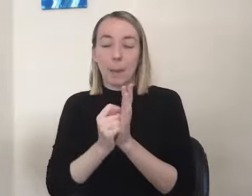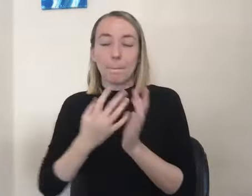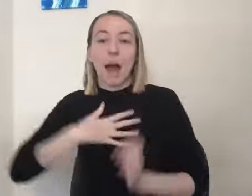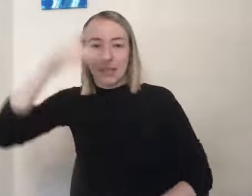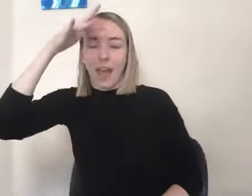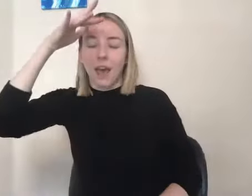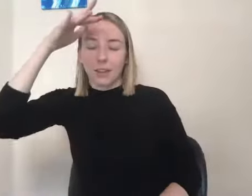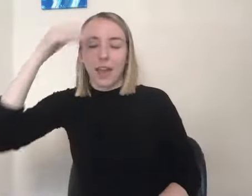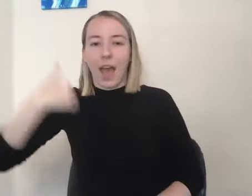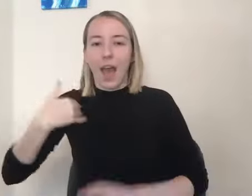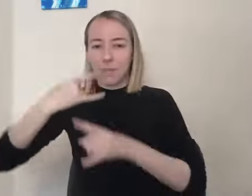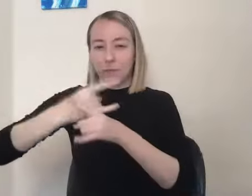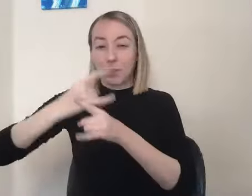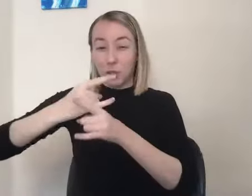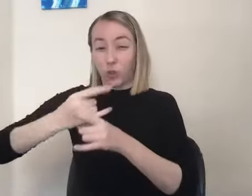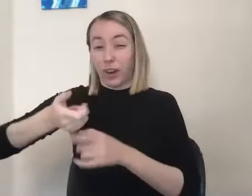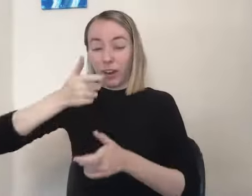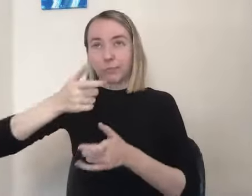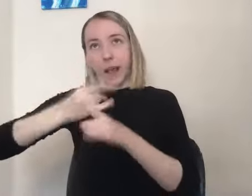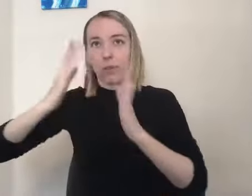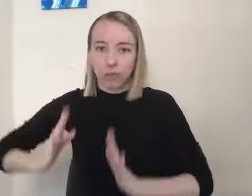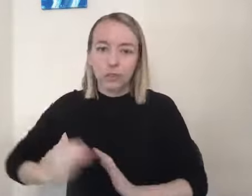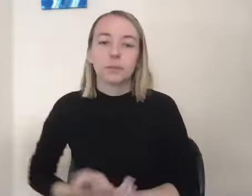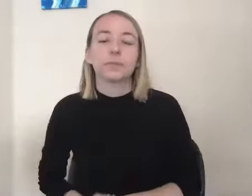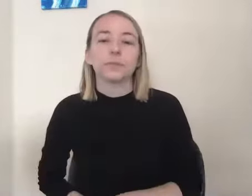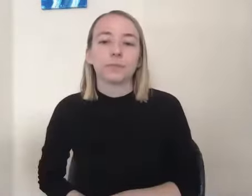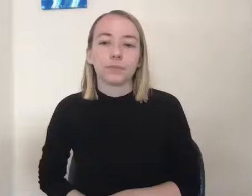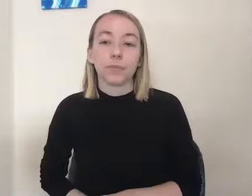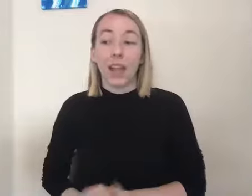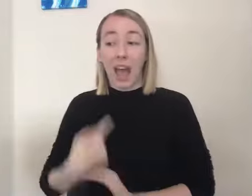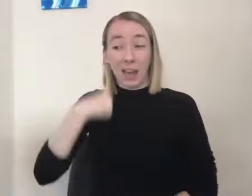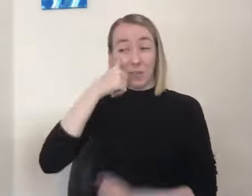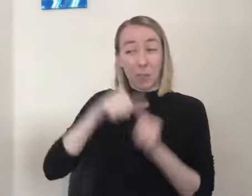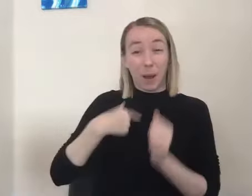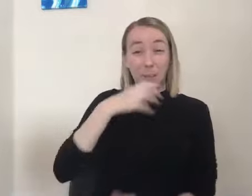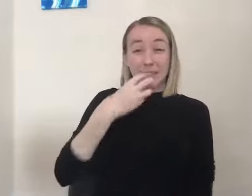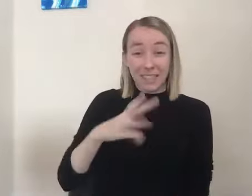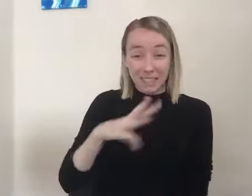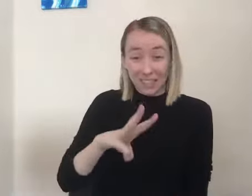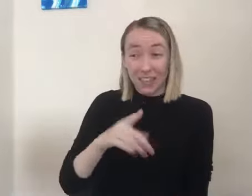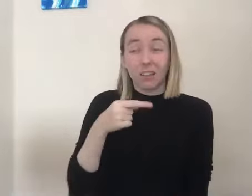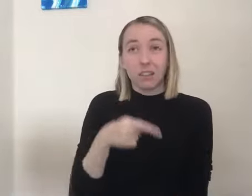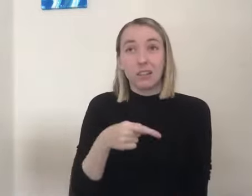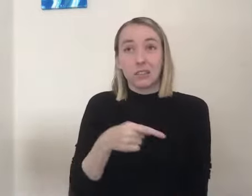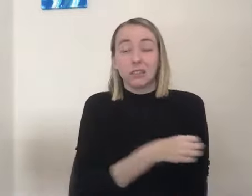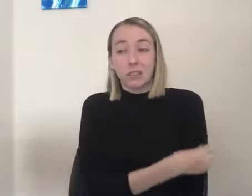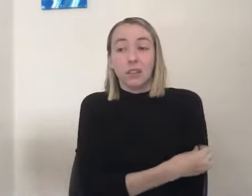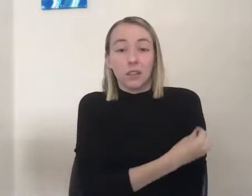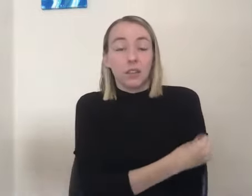dad. I decided to go team dad, and I didn't know at that point that my dad had a drink problem, and the reason for it